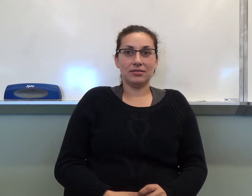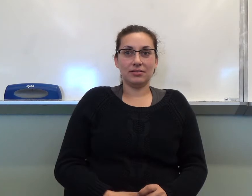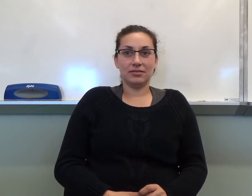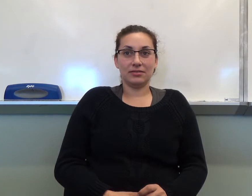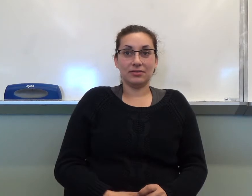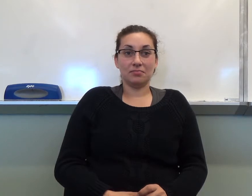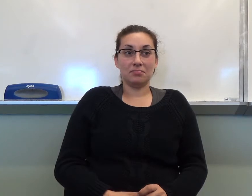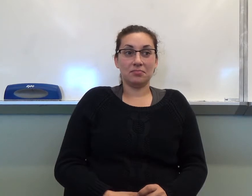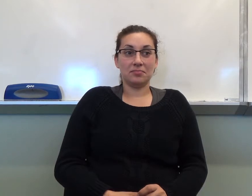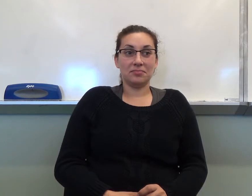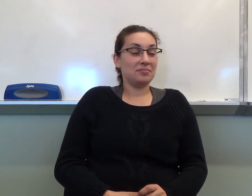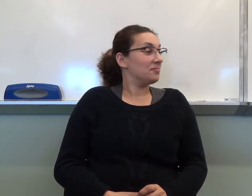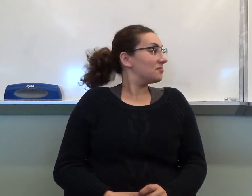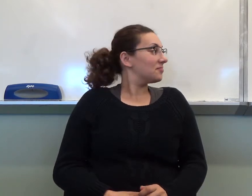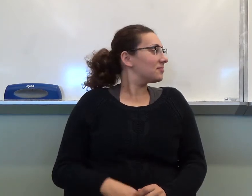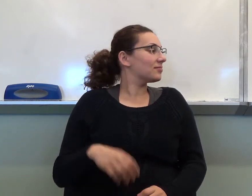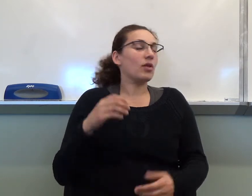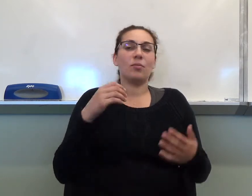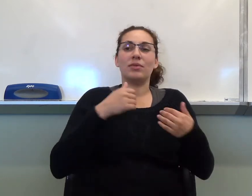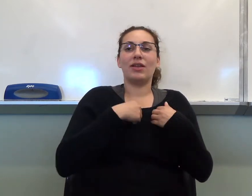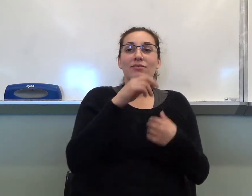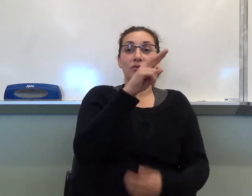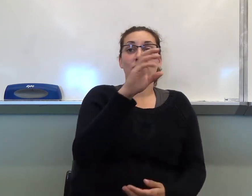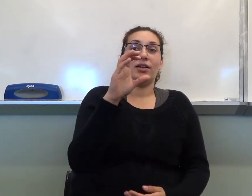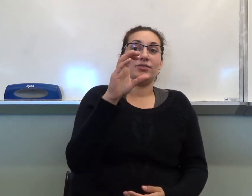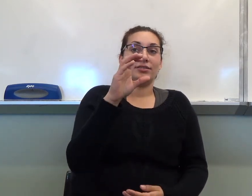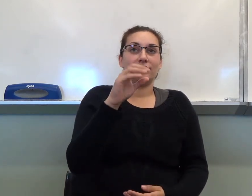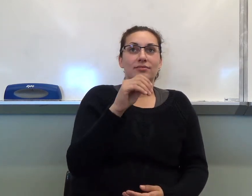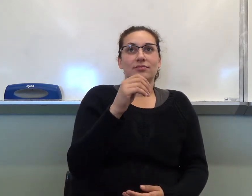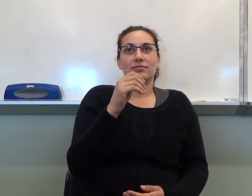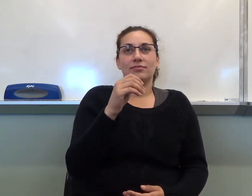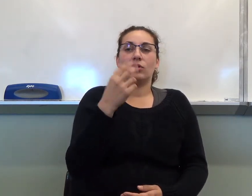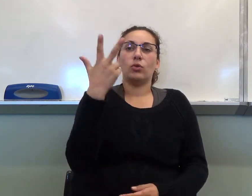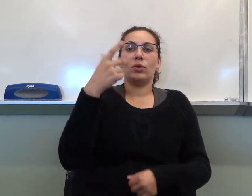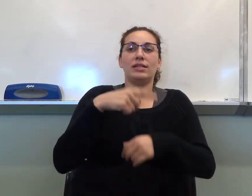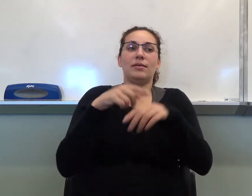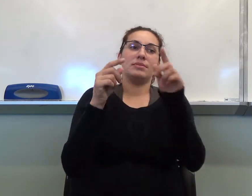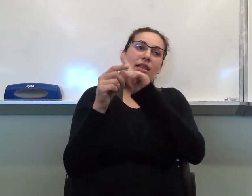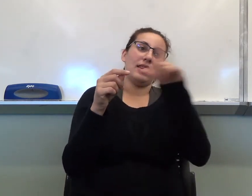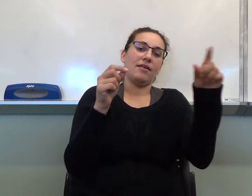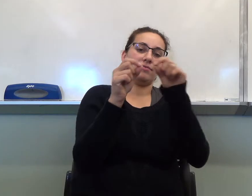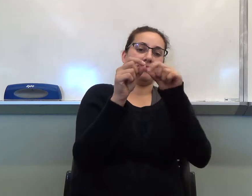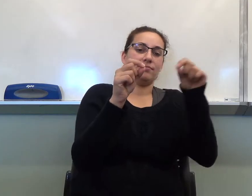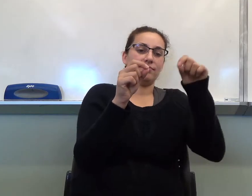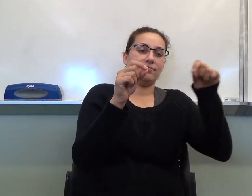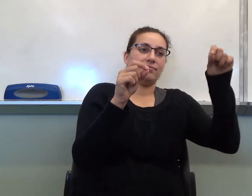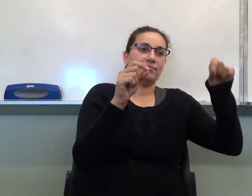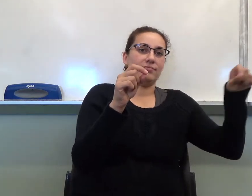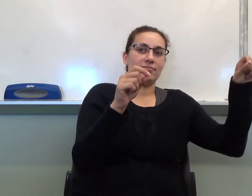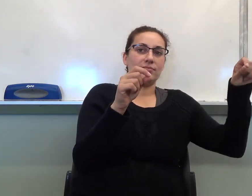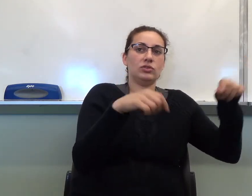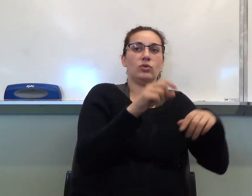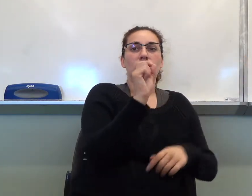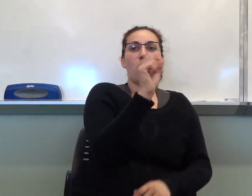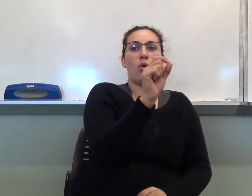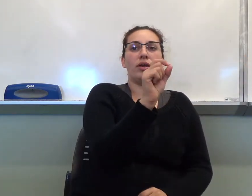So you take 200, 1, 2, 3 to the left. It's 0.2 milligrams. Very small